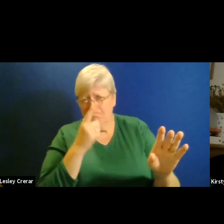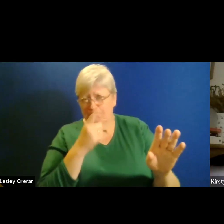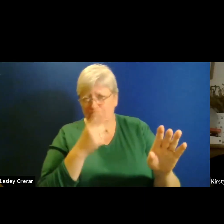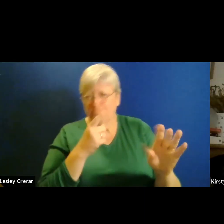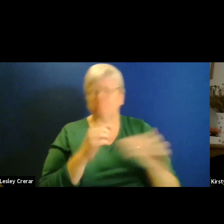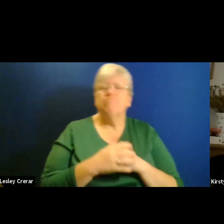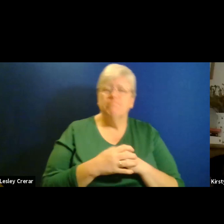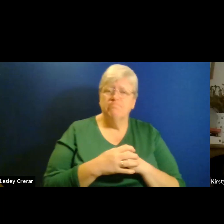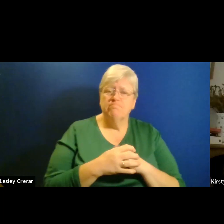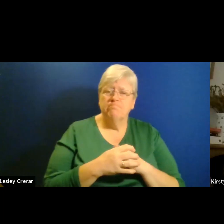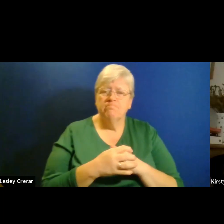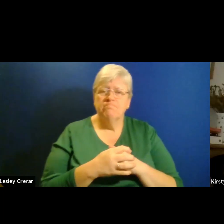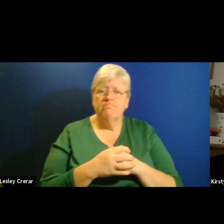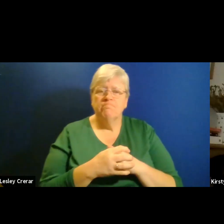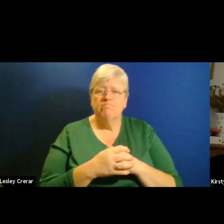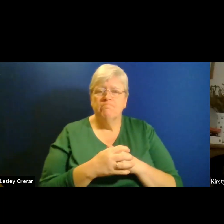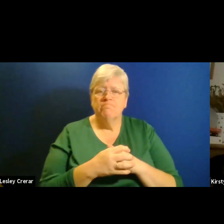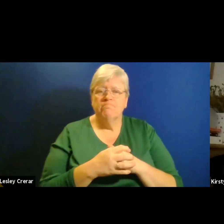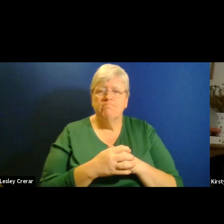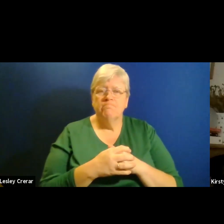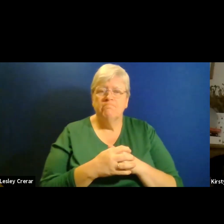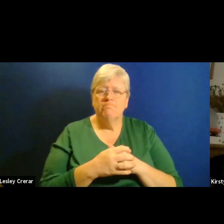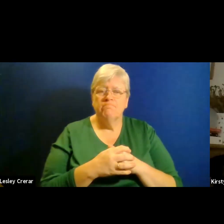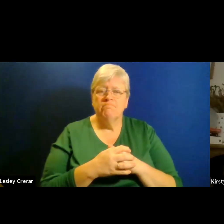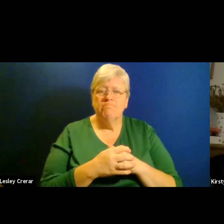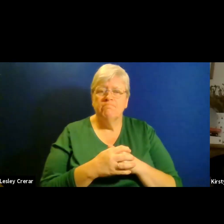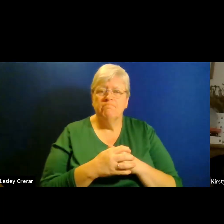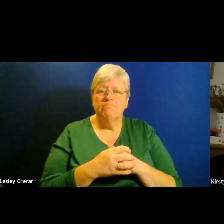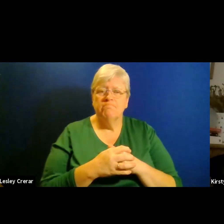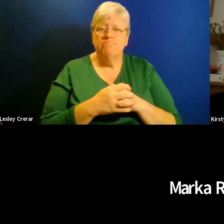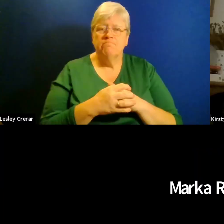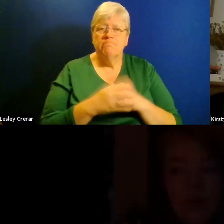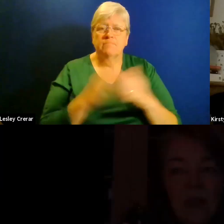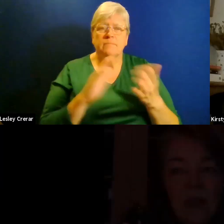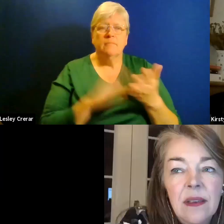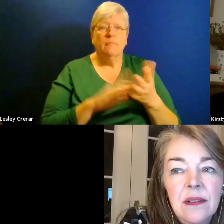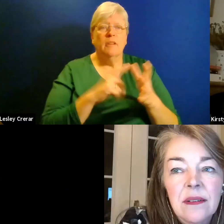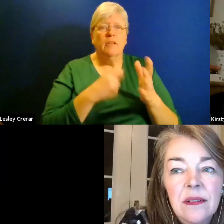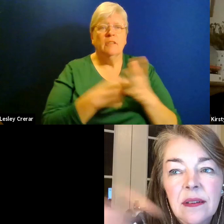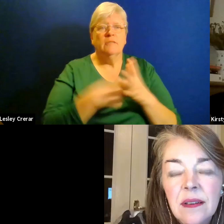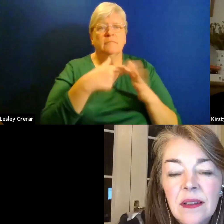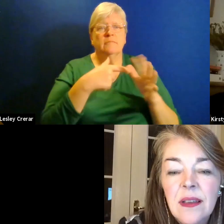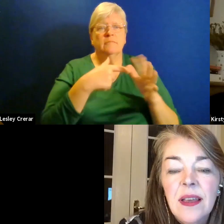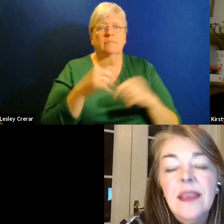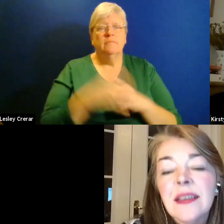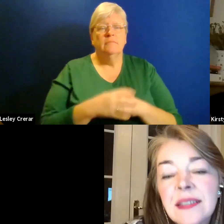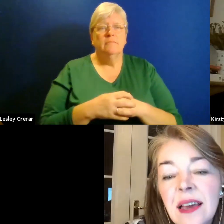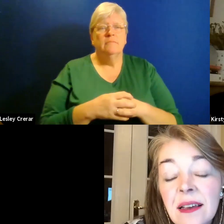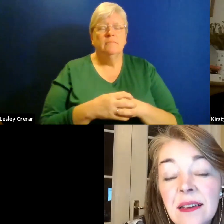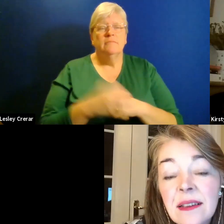spot plot flaws. It's difficult to say. Marka, you've got your hand up as well.